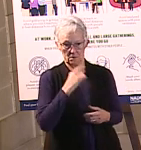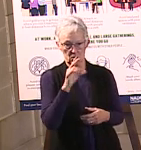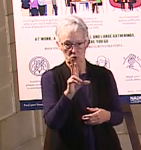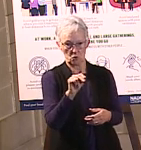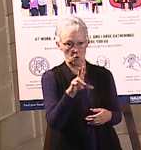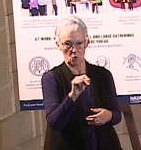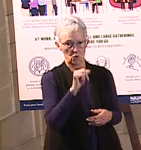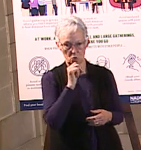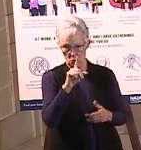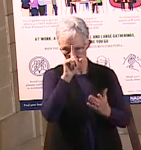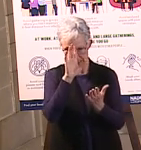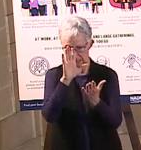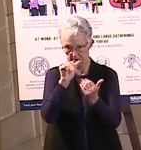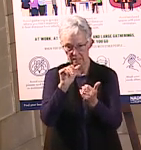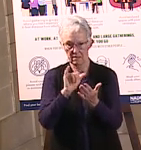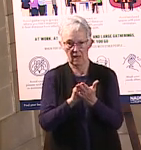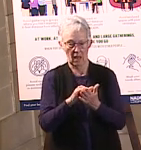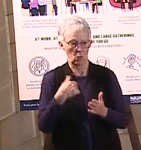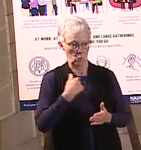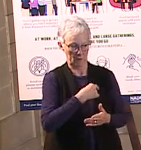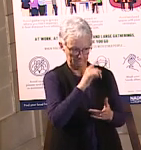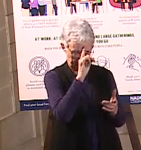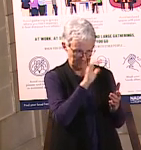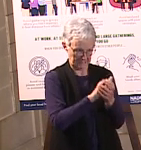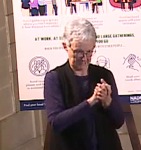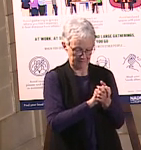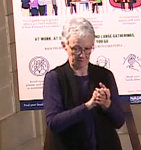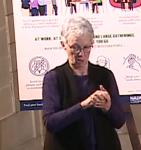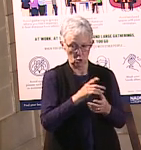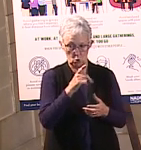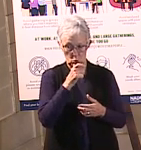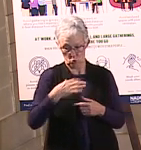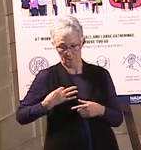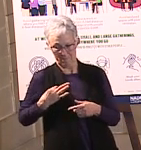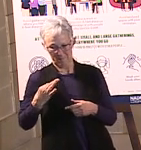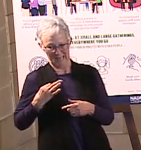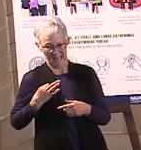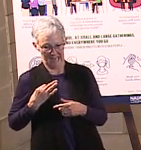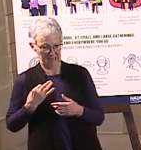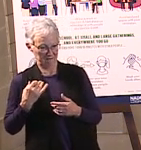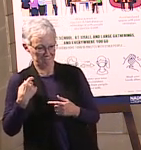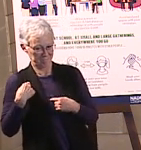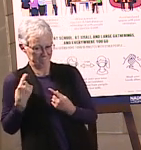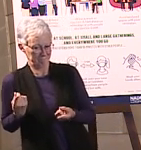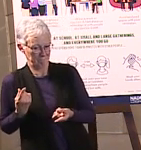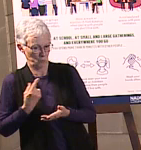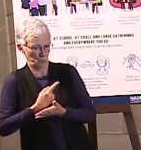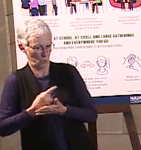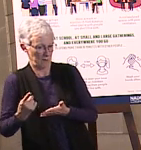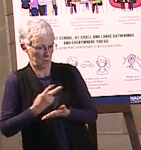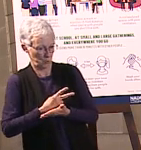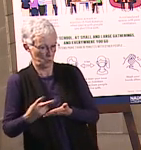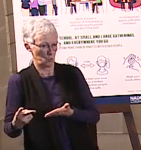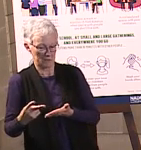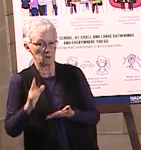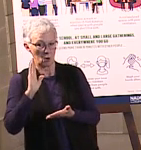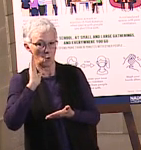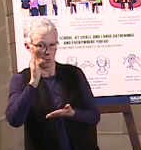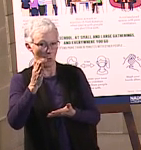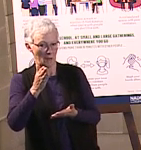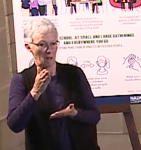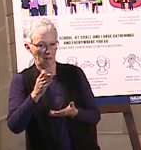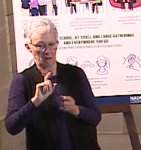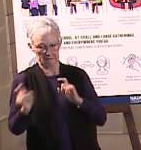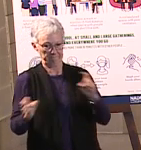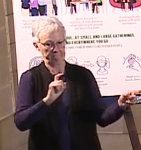not anticipating that. We believe all the dollars are going to be allocated, and again, they'll be all going out the door before the end of the year.